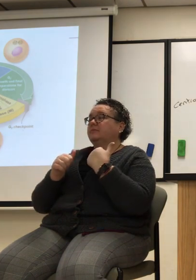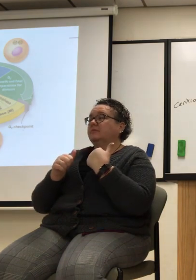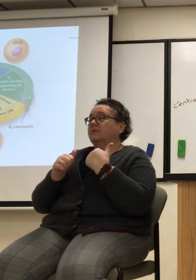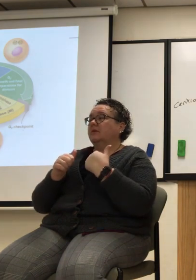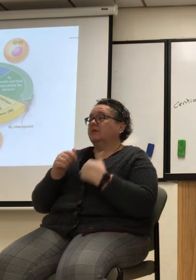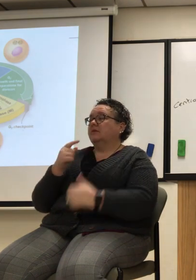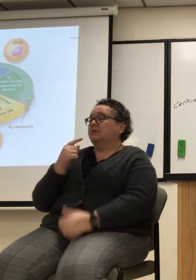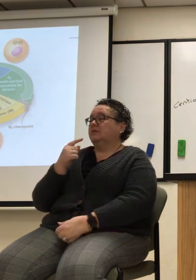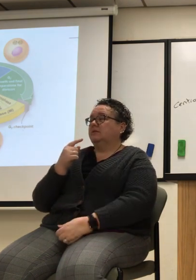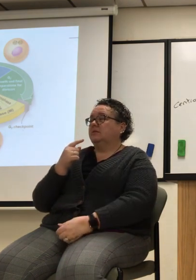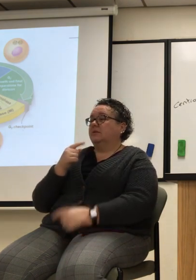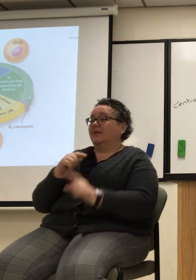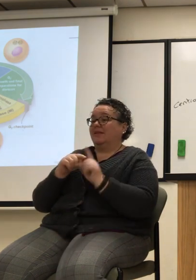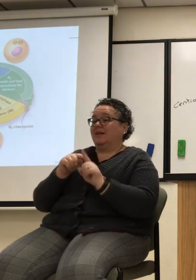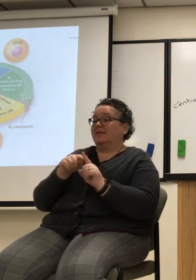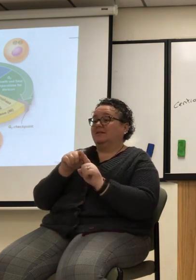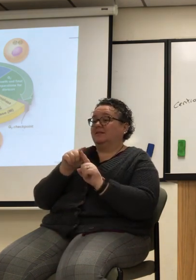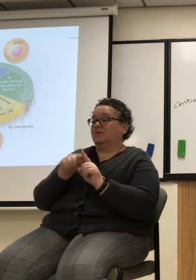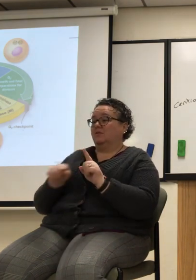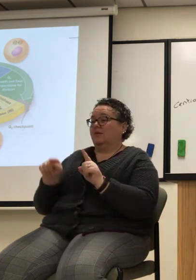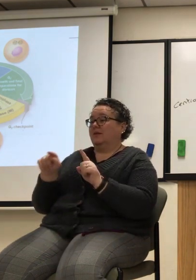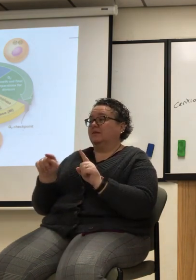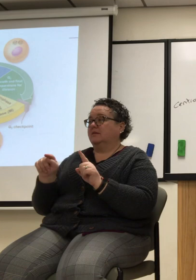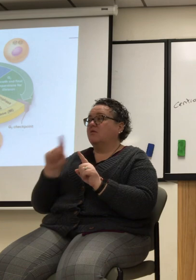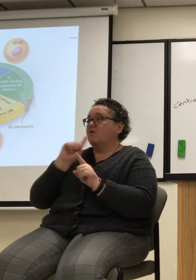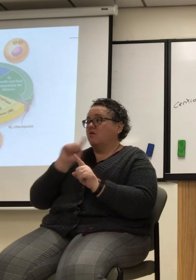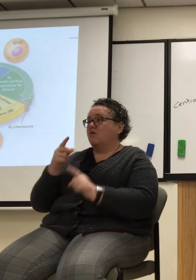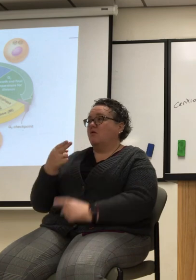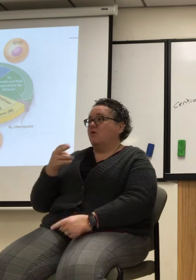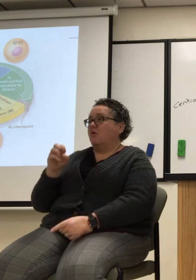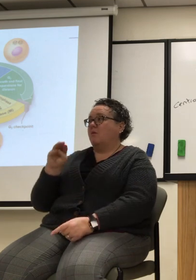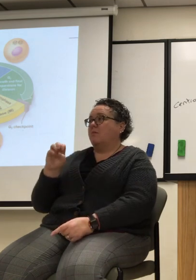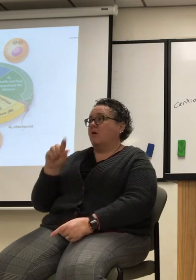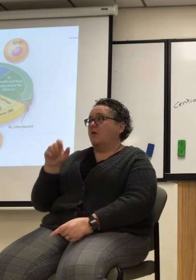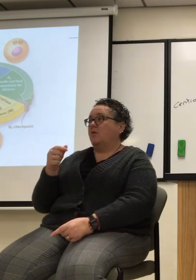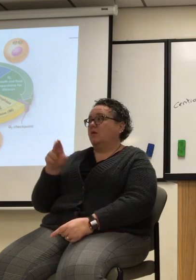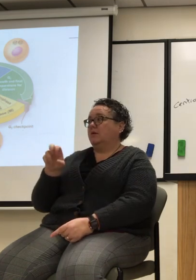this to that are homologous chromosomes.